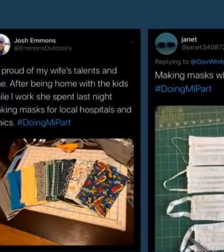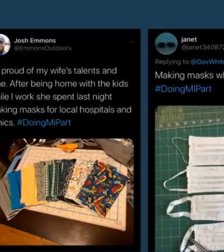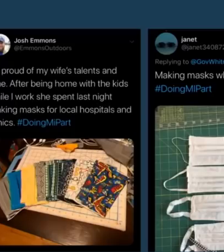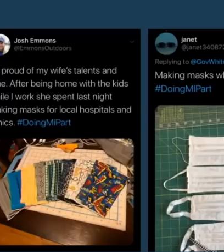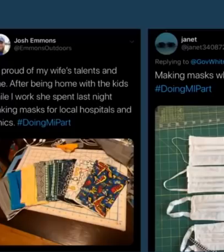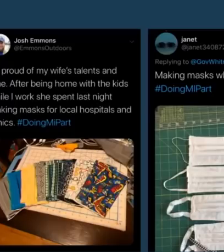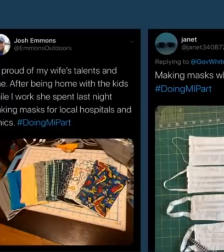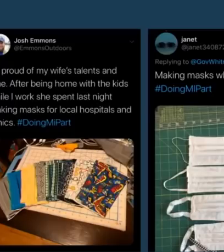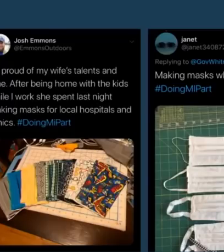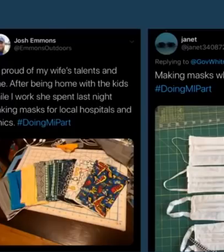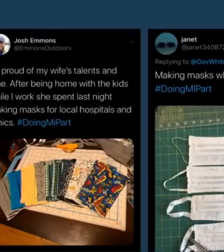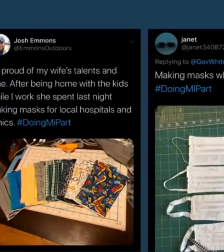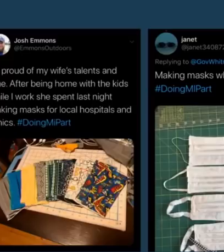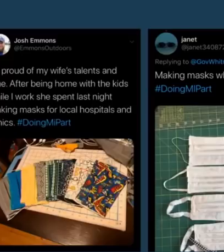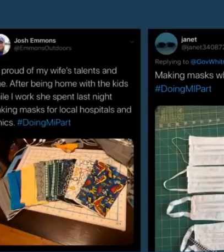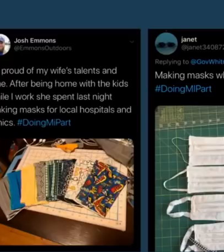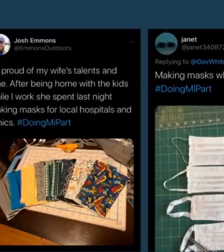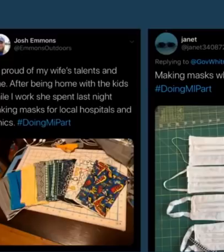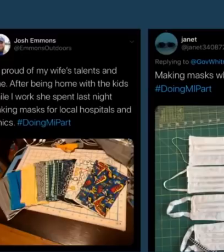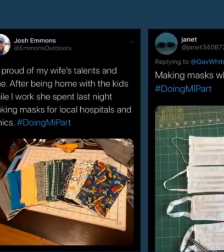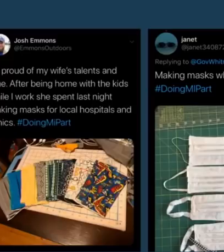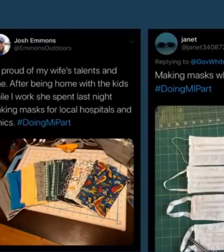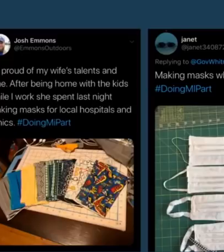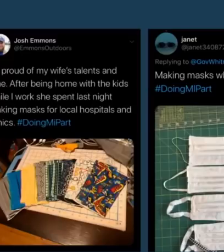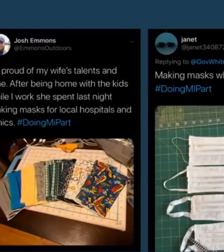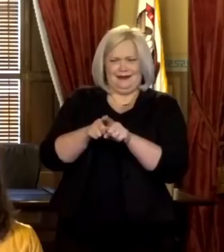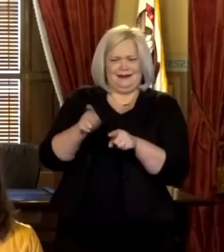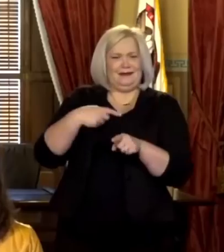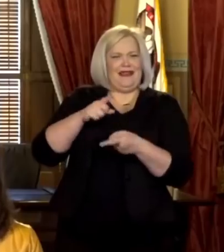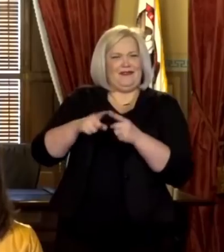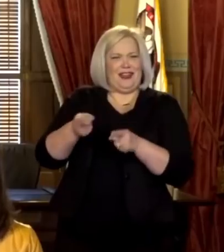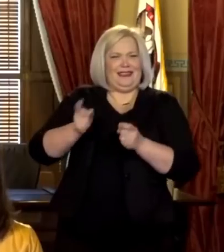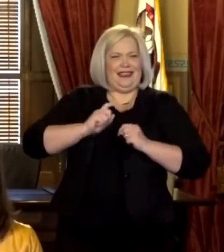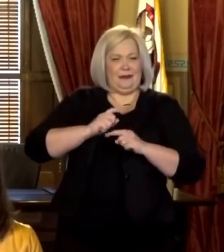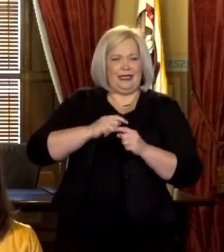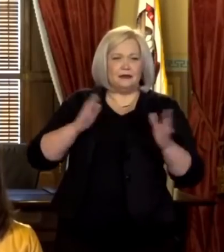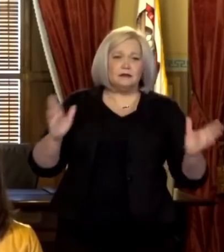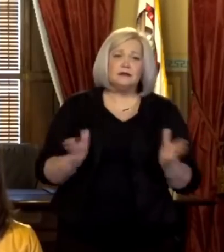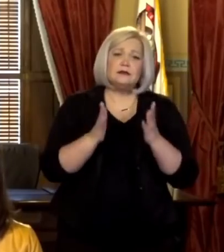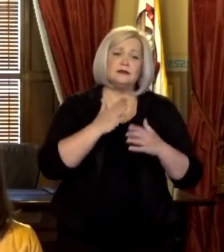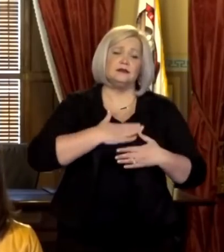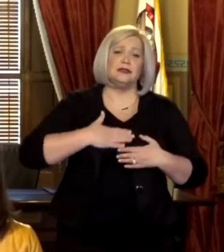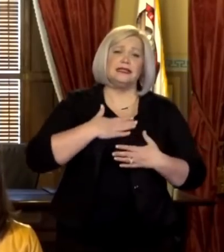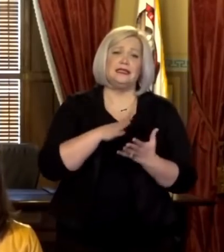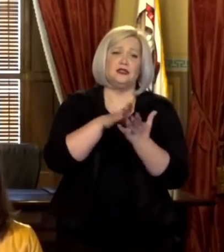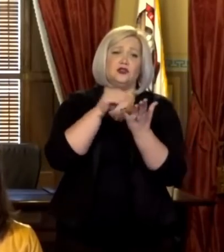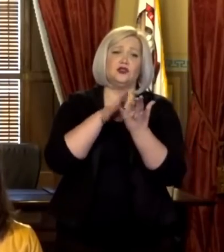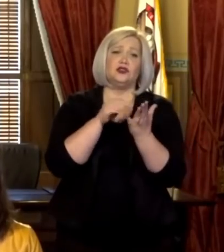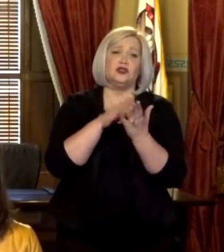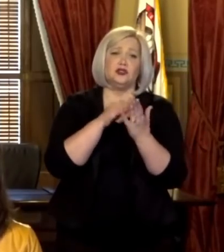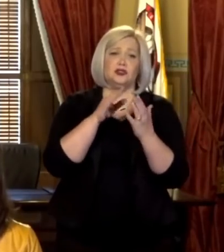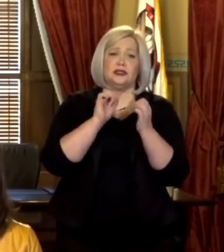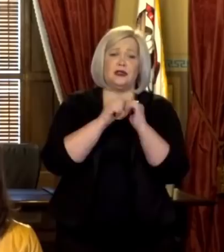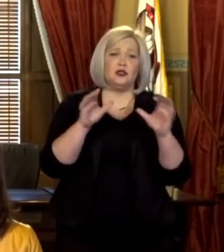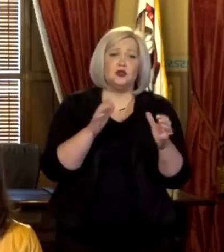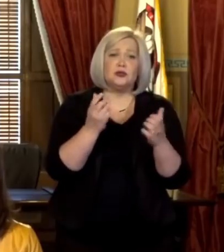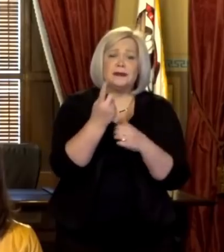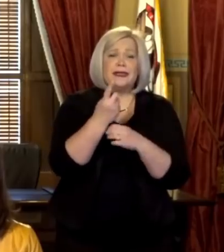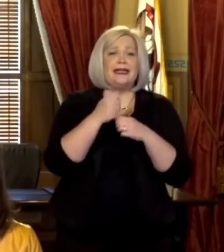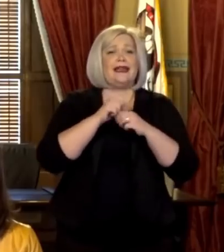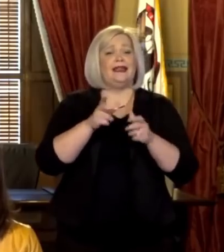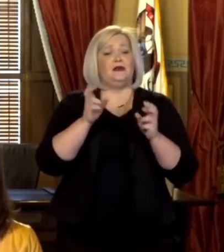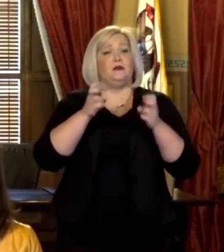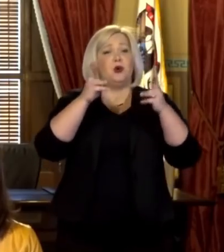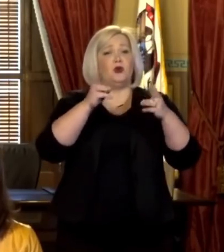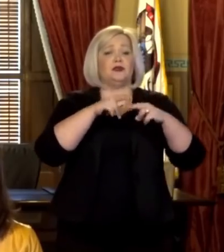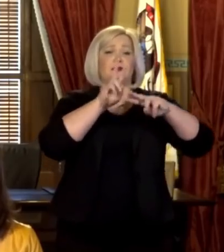really nice one like the one that my friend gave me. I encourage you to take the time to educate yourself and then to post it with